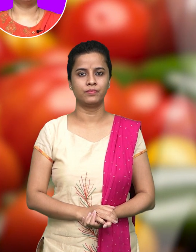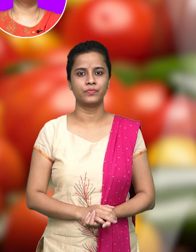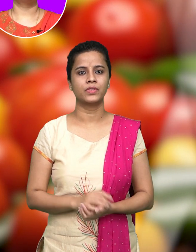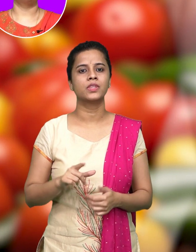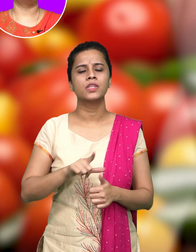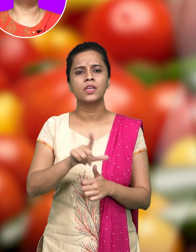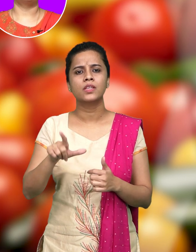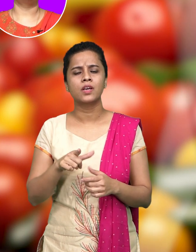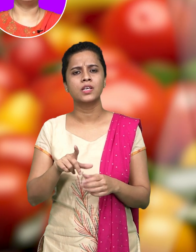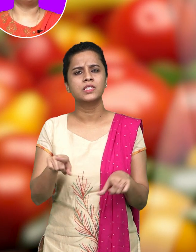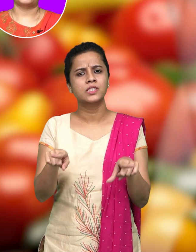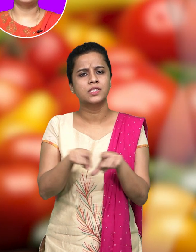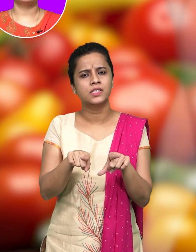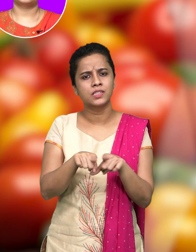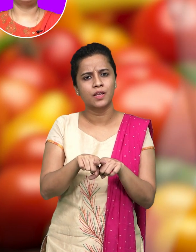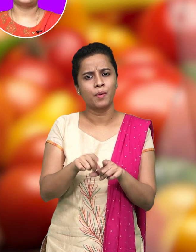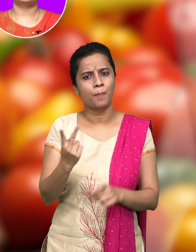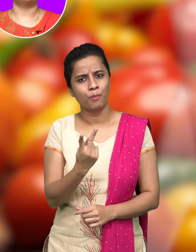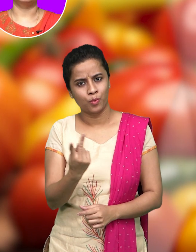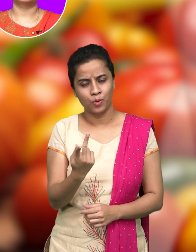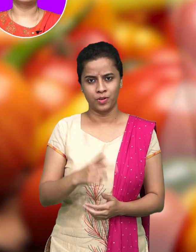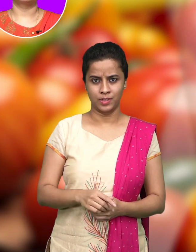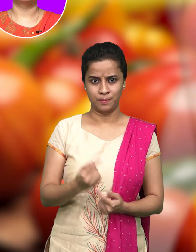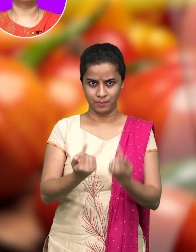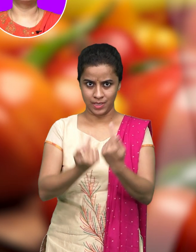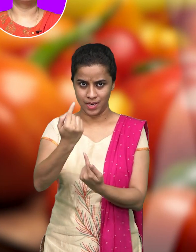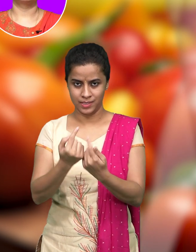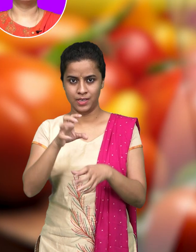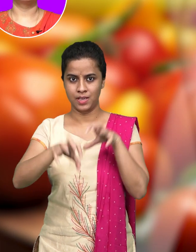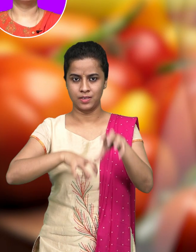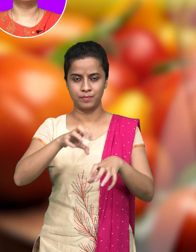These are similar both in plants and animals.